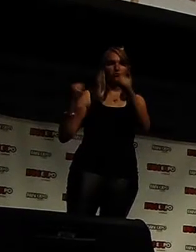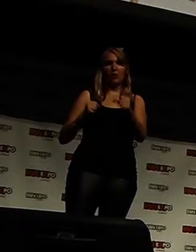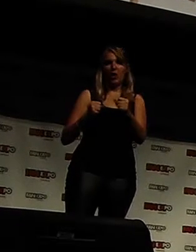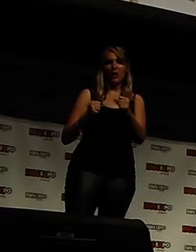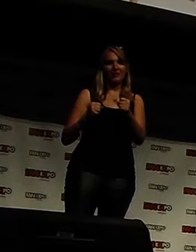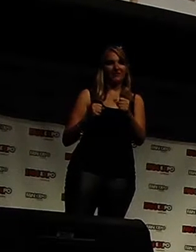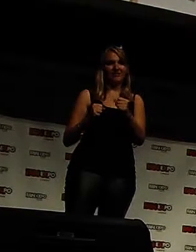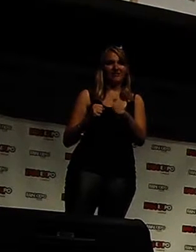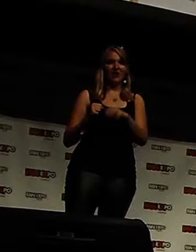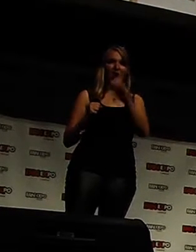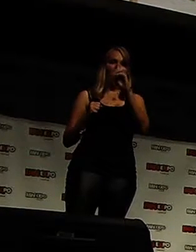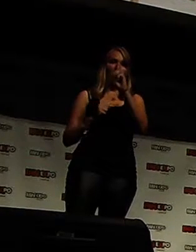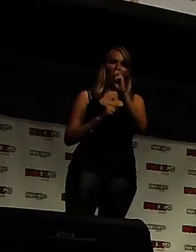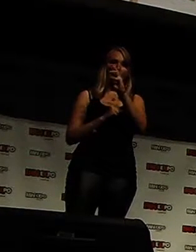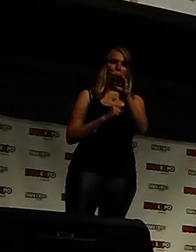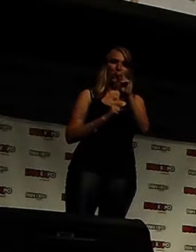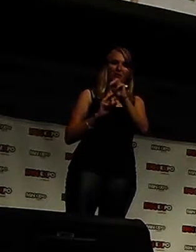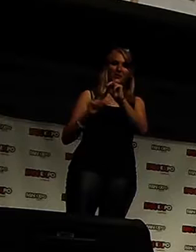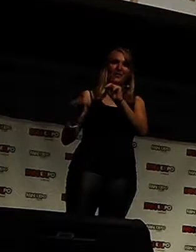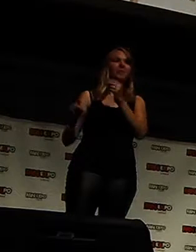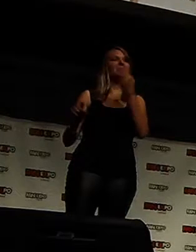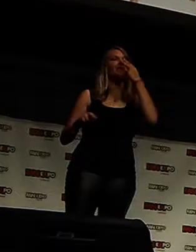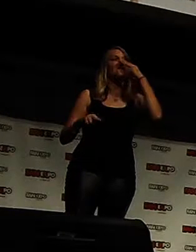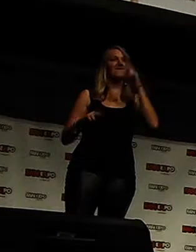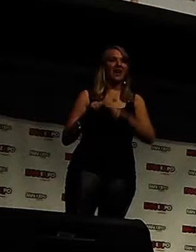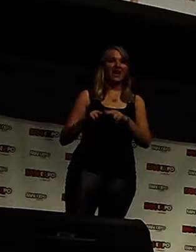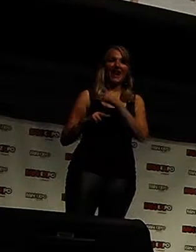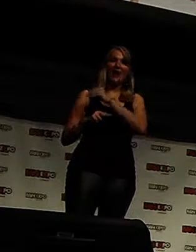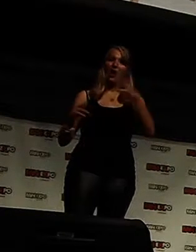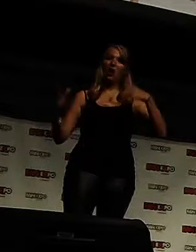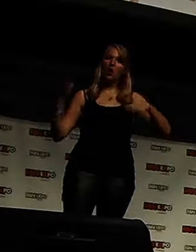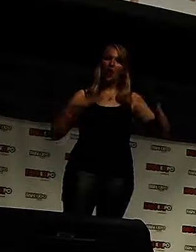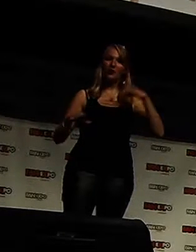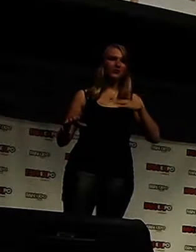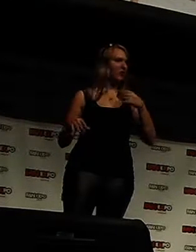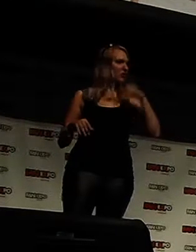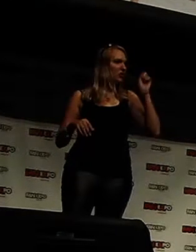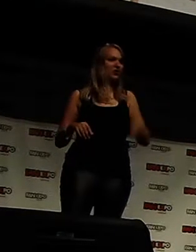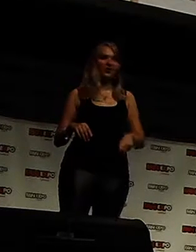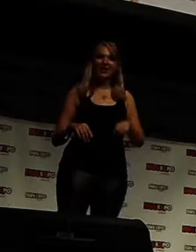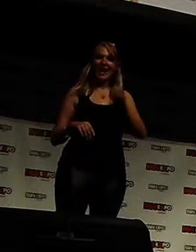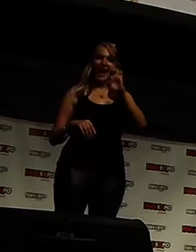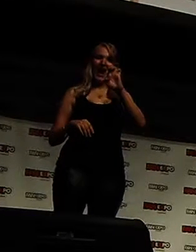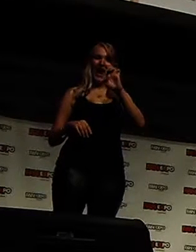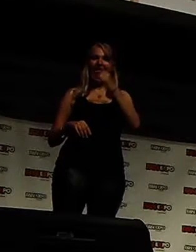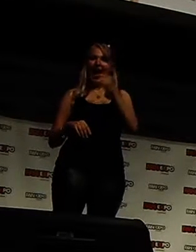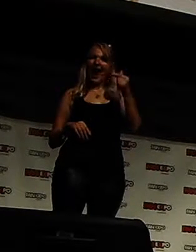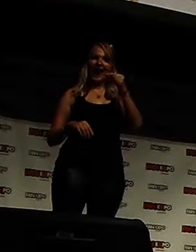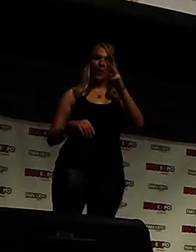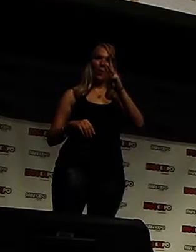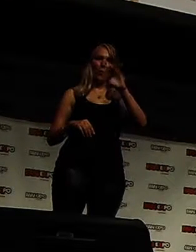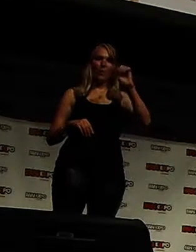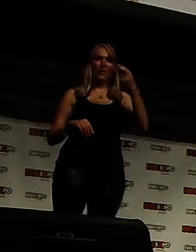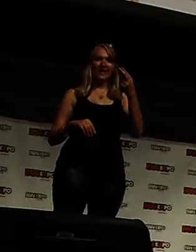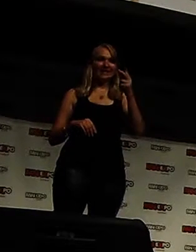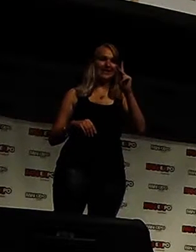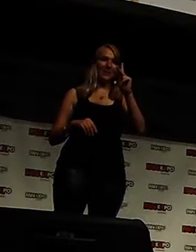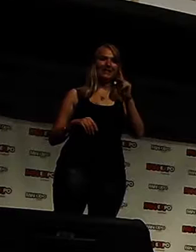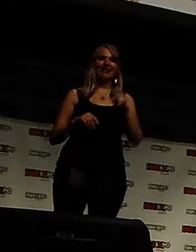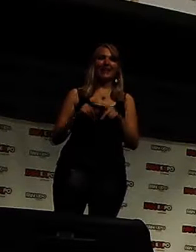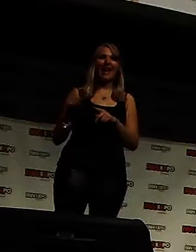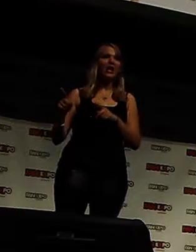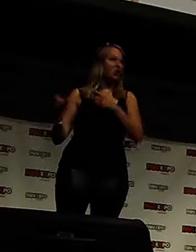Cool. And she wore an egg as a costume. She can make a mean souffle. She can't. No. Hey, buddy. Hi.